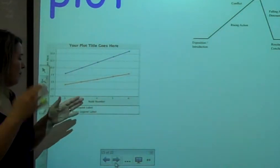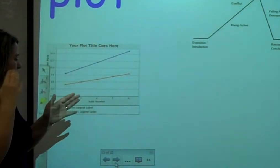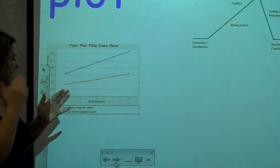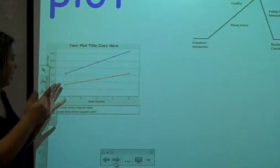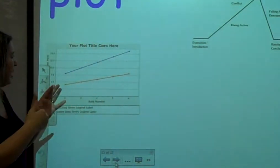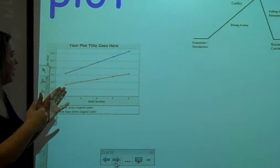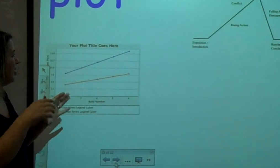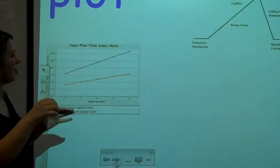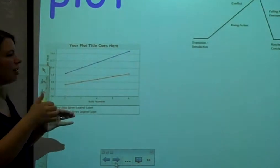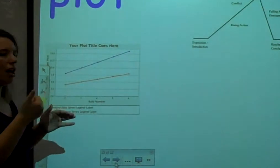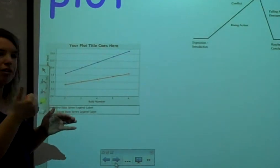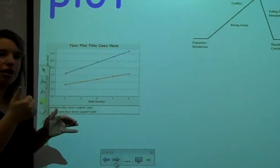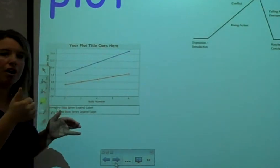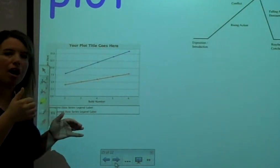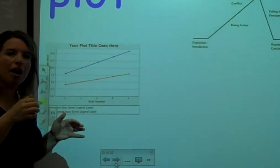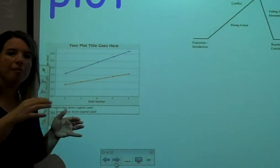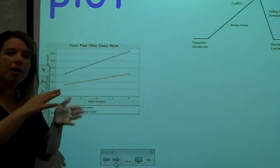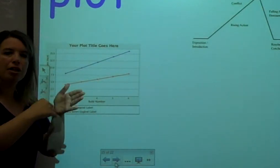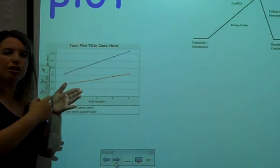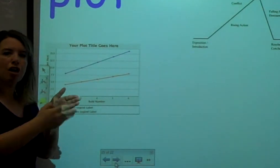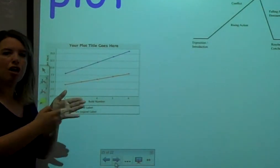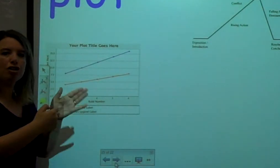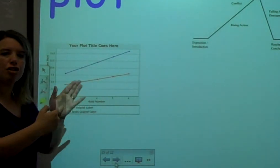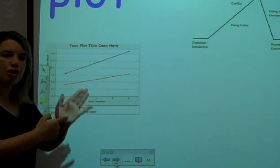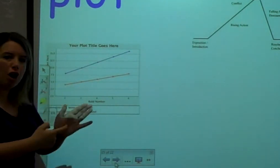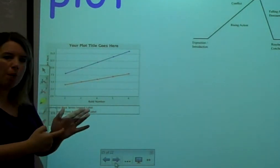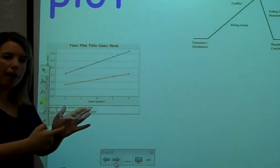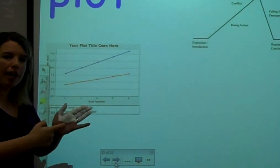and again, here's another chart